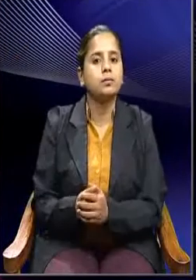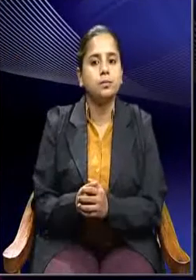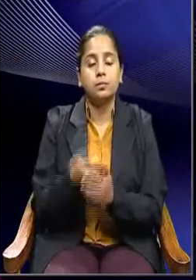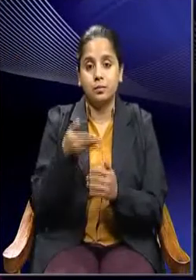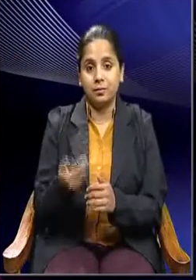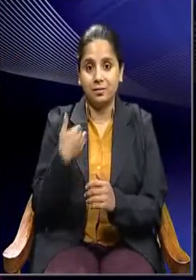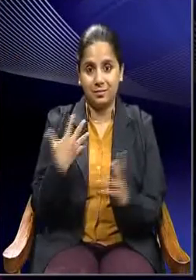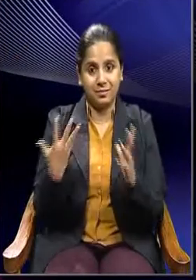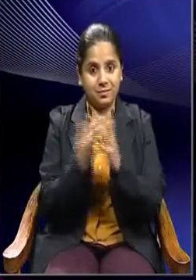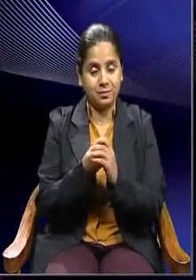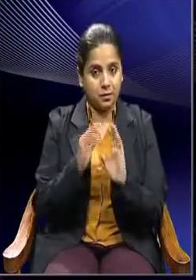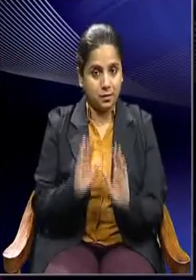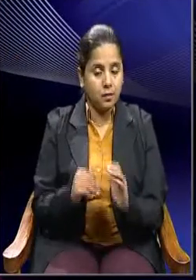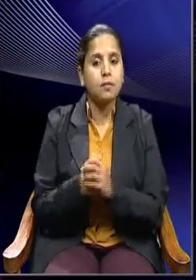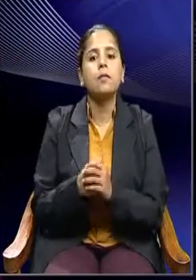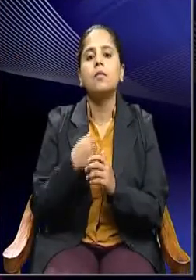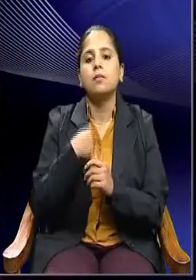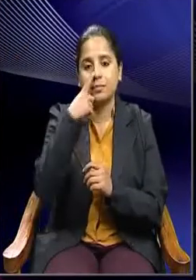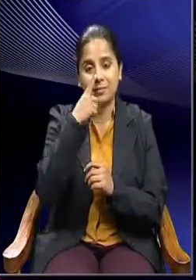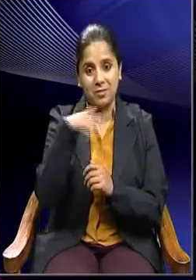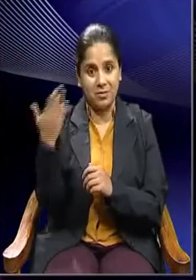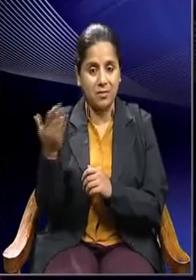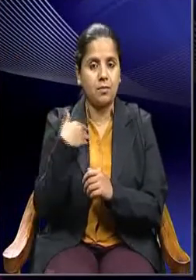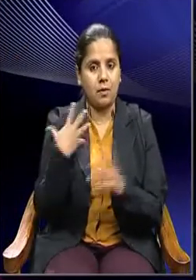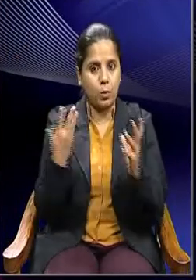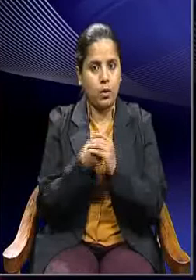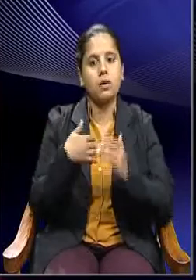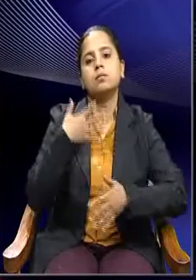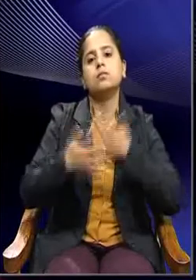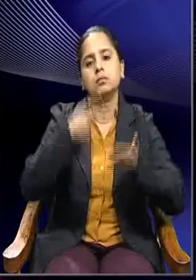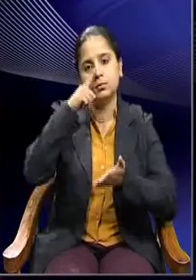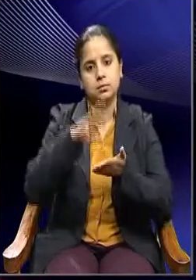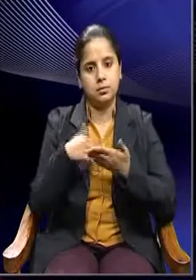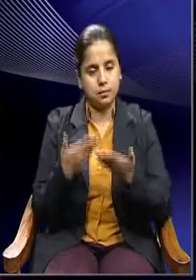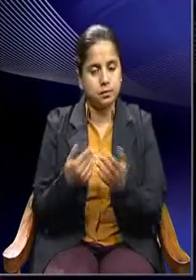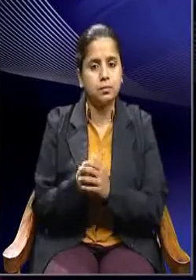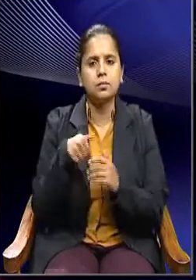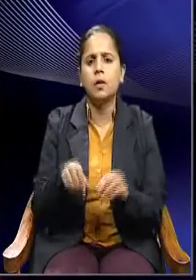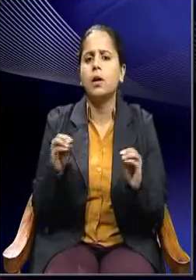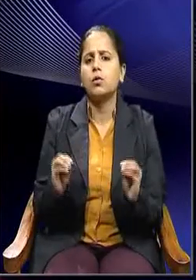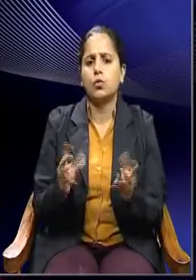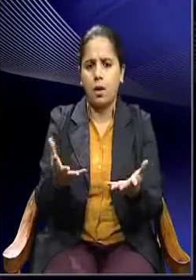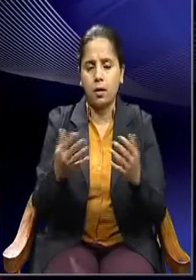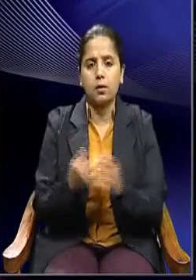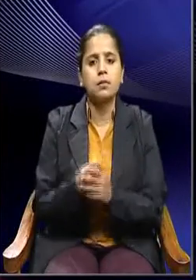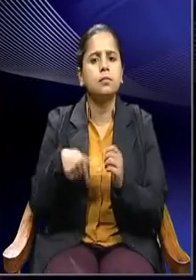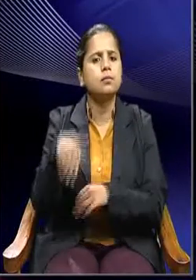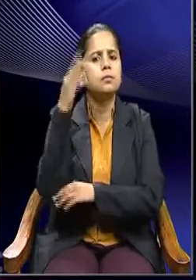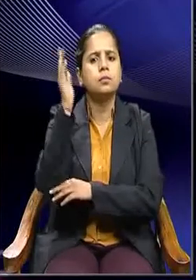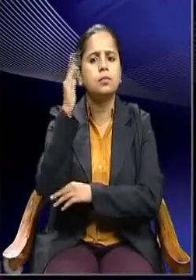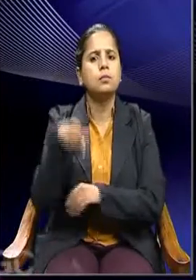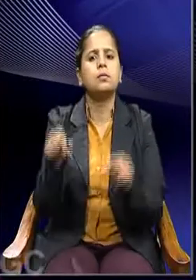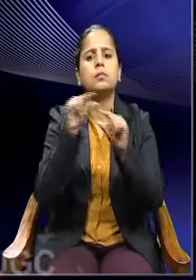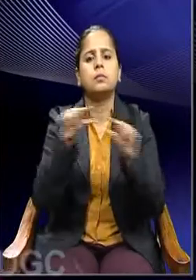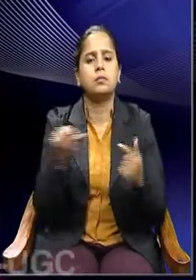with me is Manisha Sharma Ji. To begin with, this lecture will